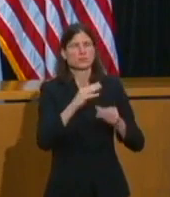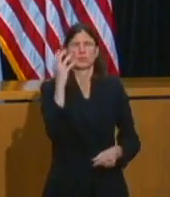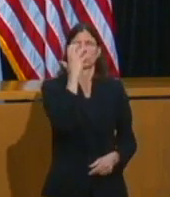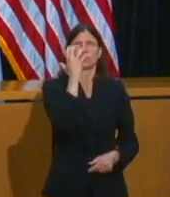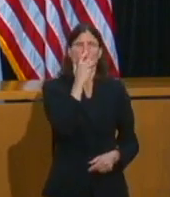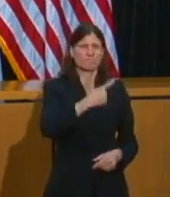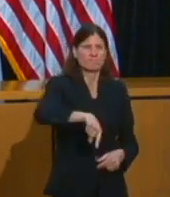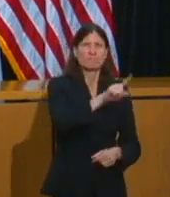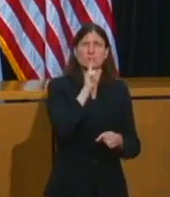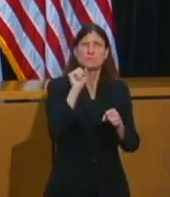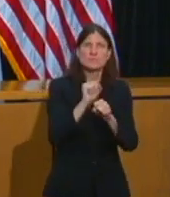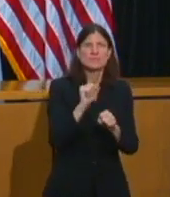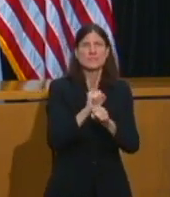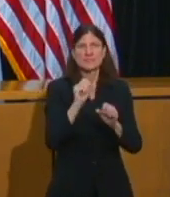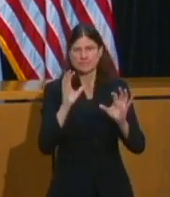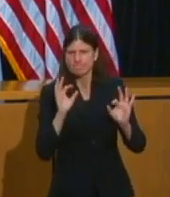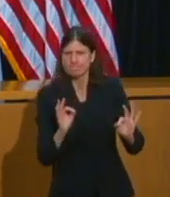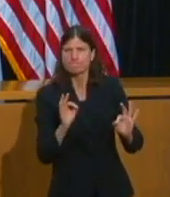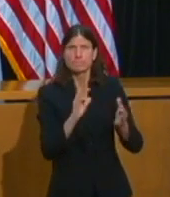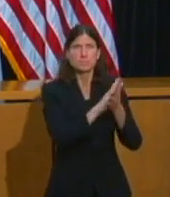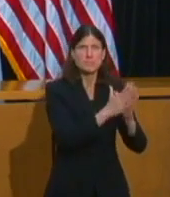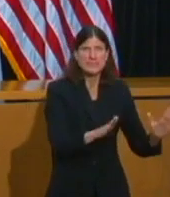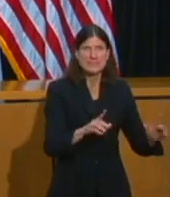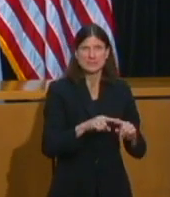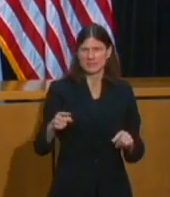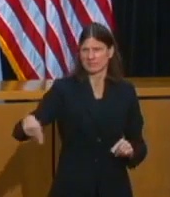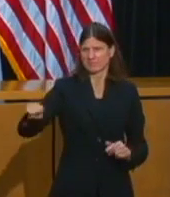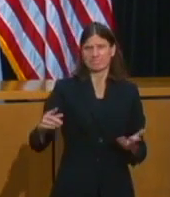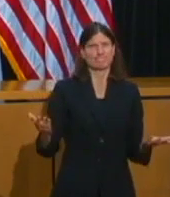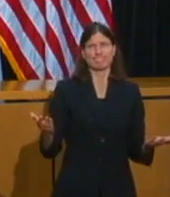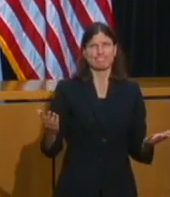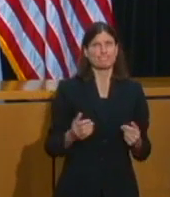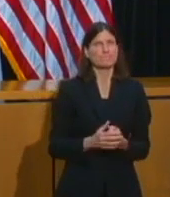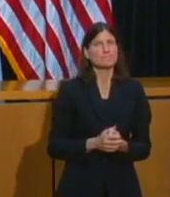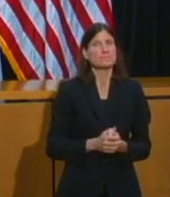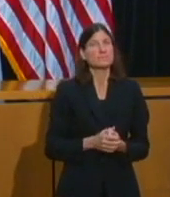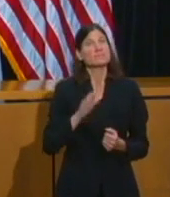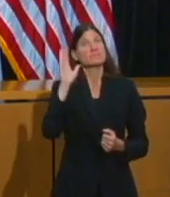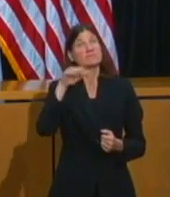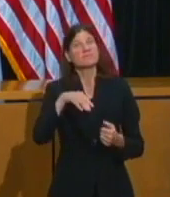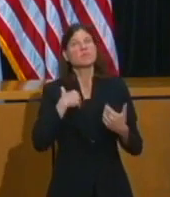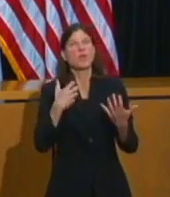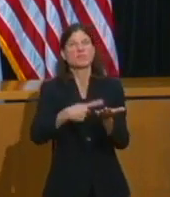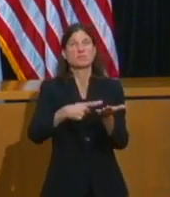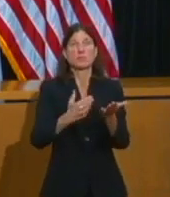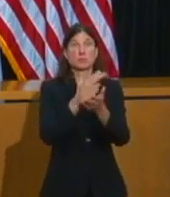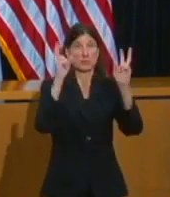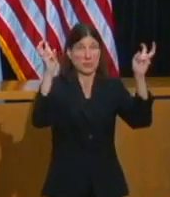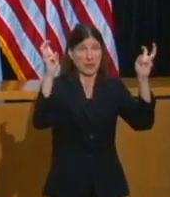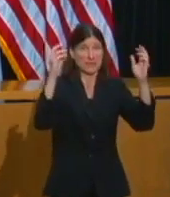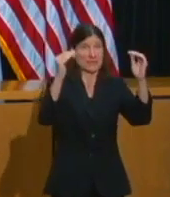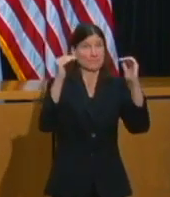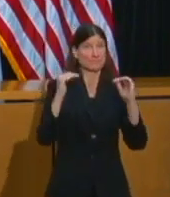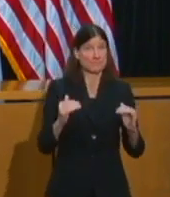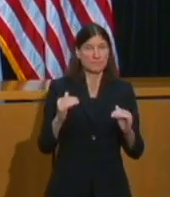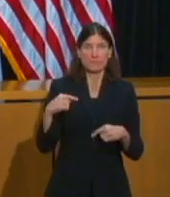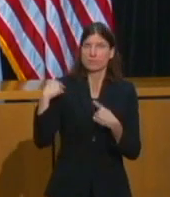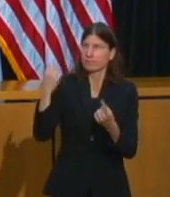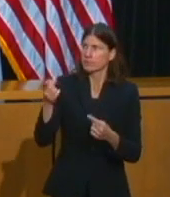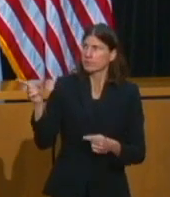I have had conversations with members of the Black and Latino communities, elected officials, members of the clergy, and public